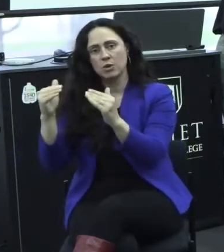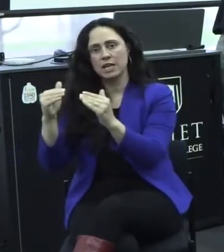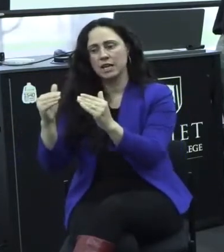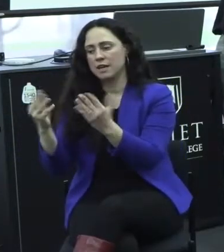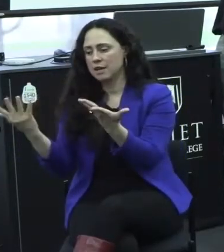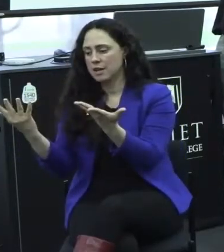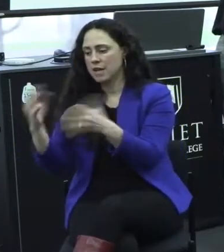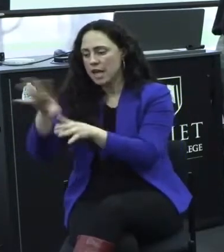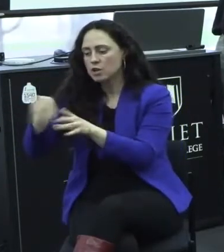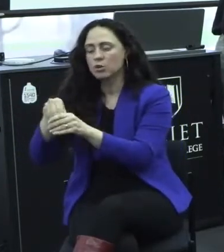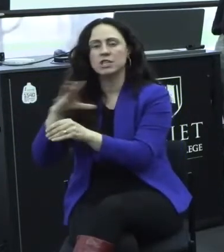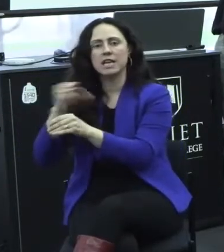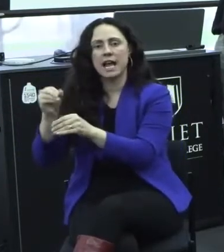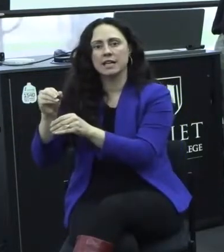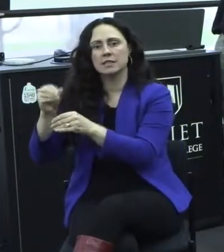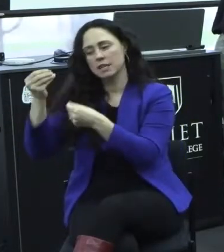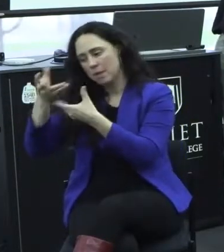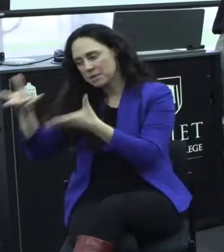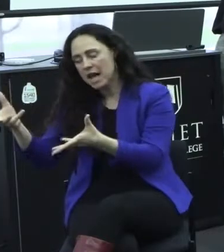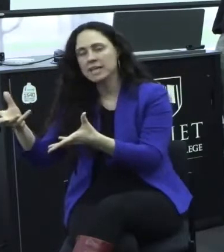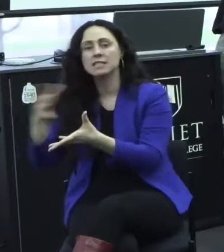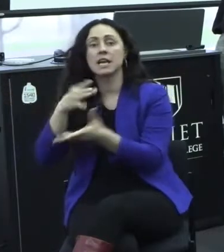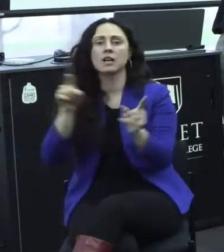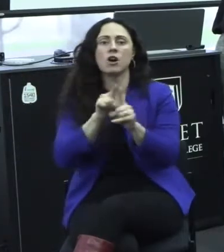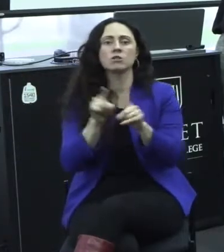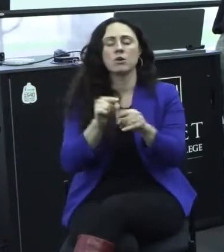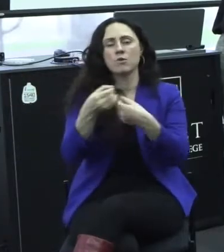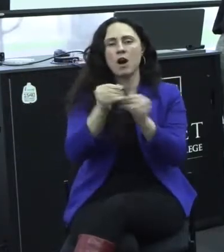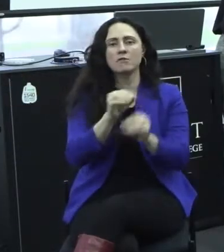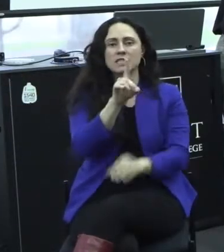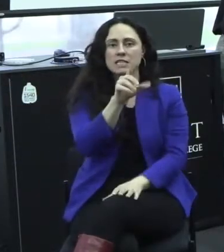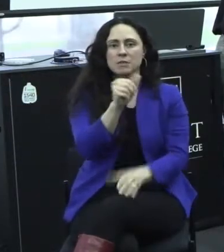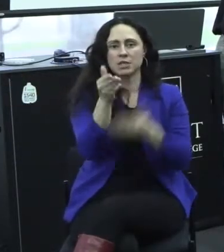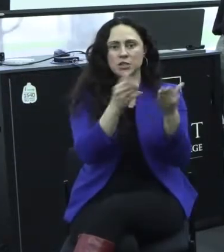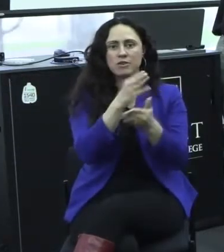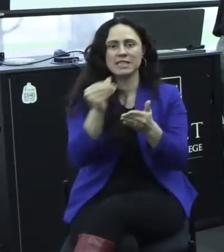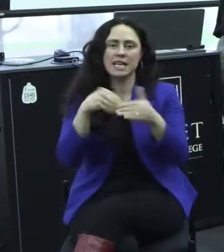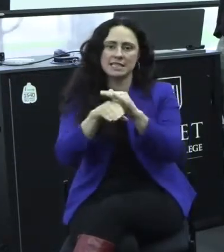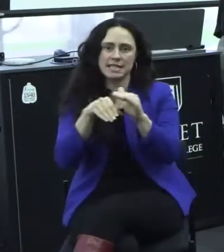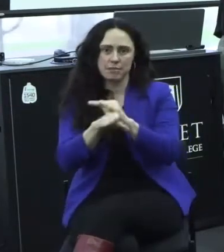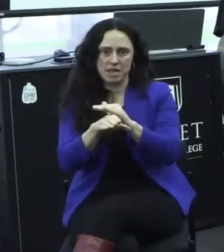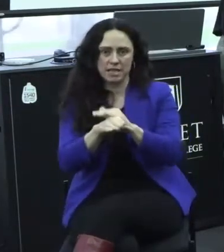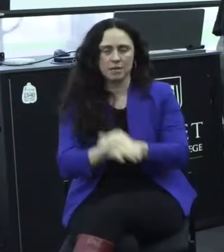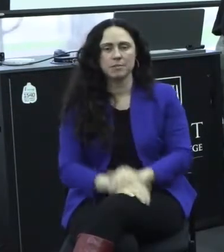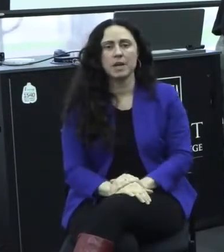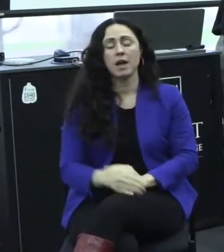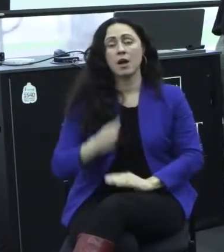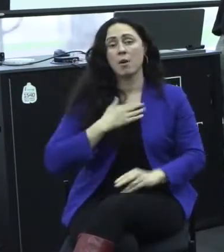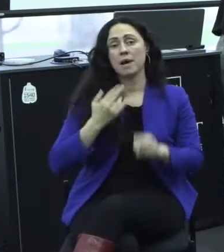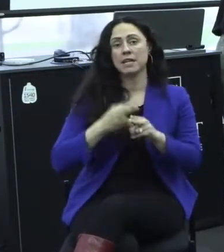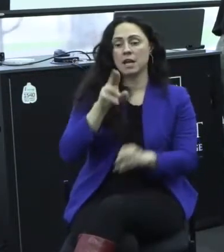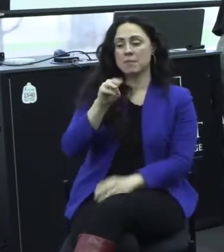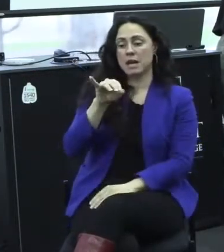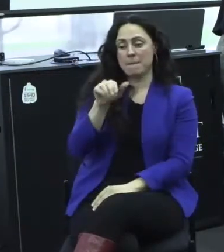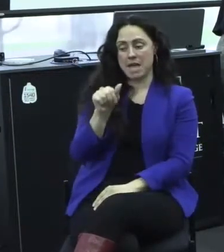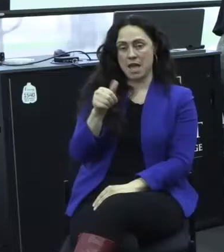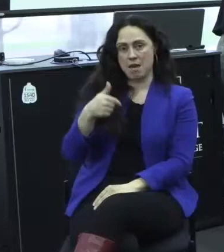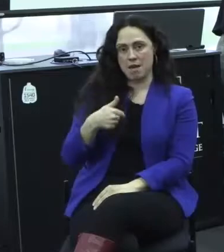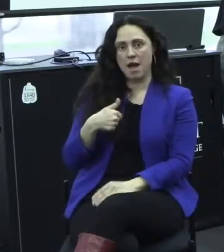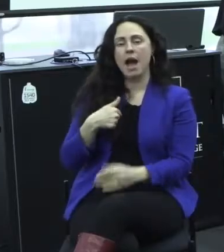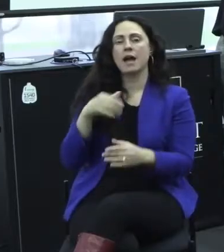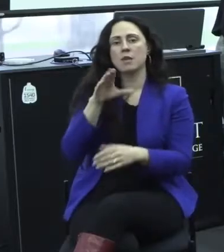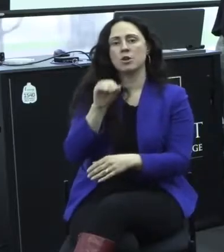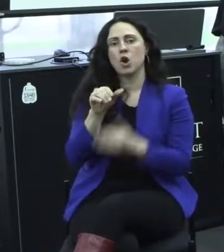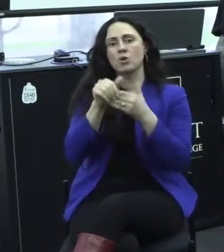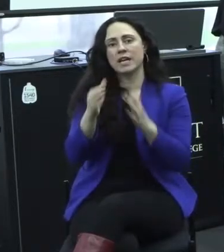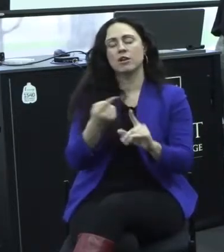Inclusion, and Compliance, and the Office of Disability Services and Accessibility. My name is Mia, and I am a co-leader from